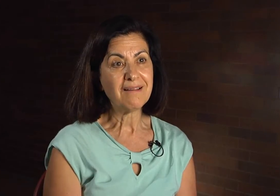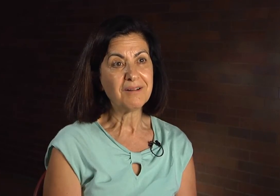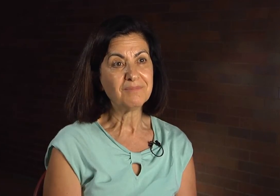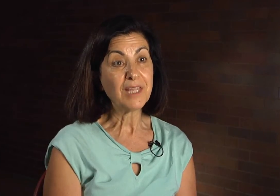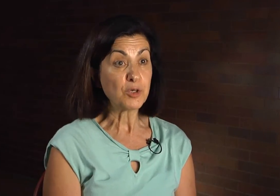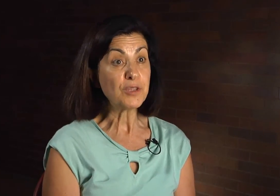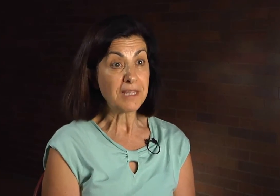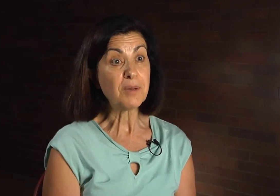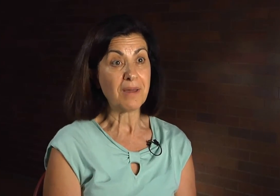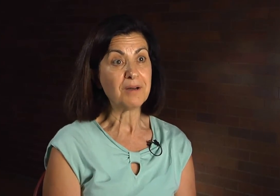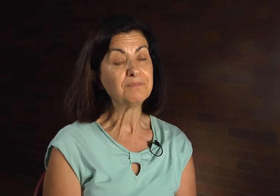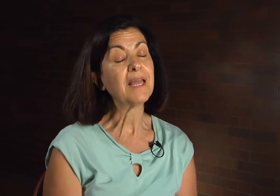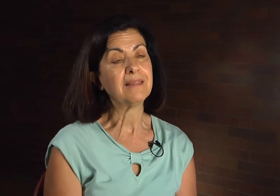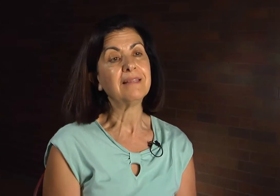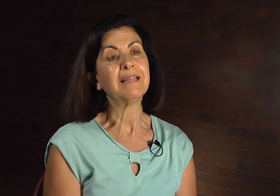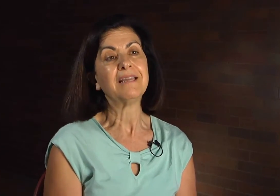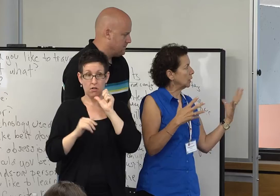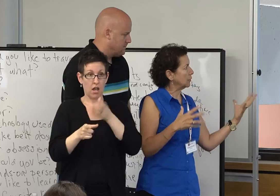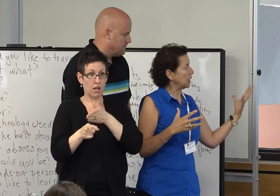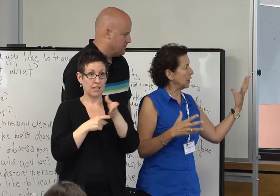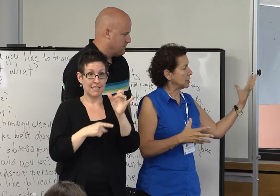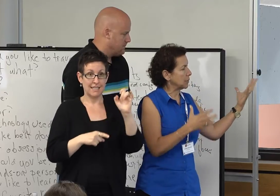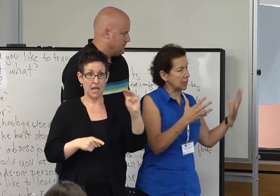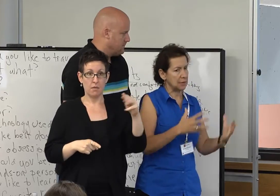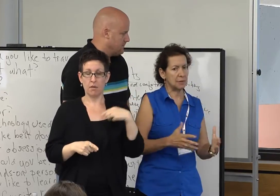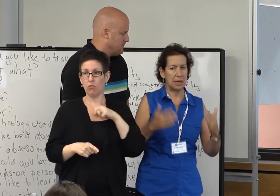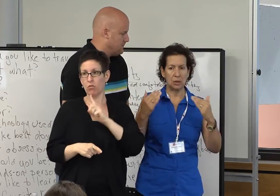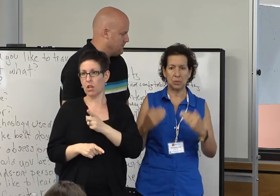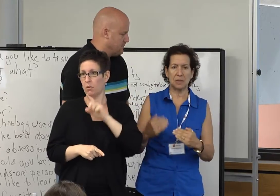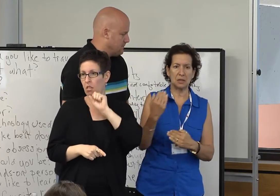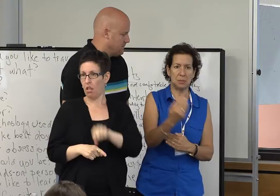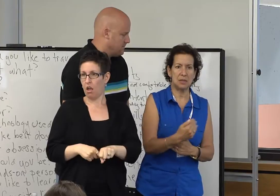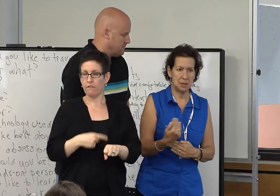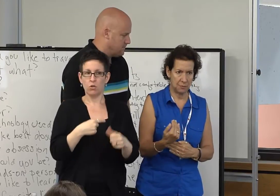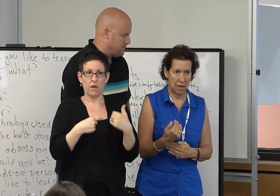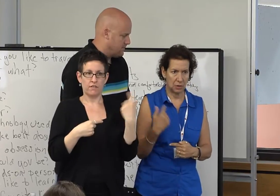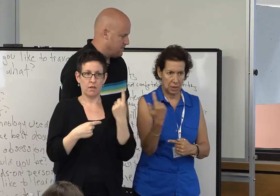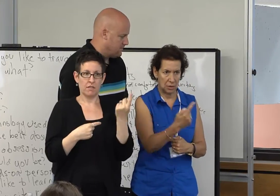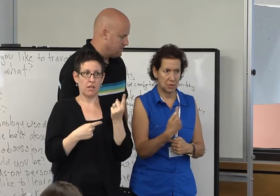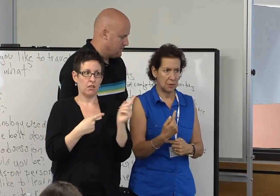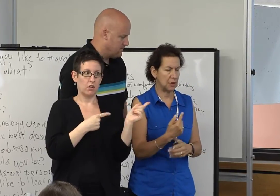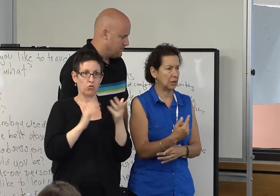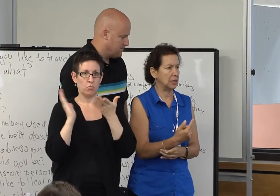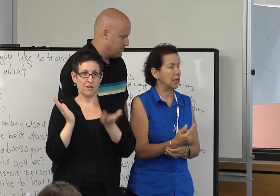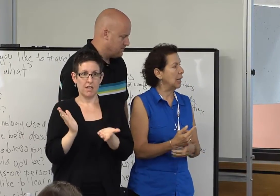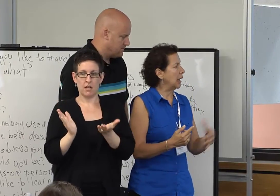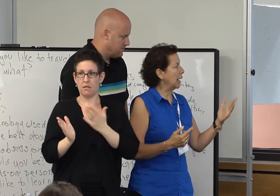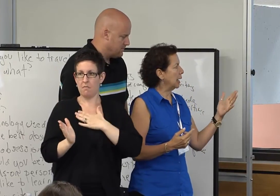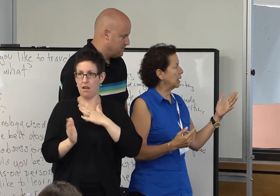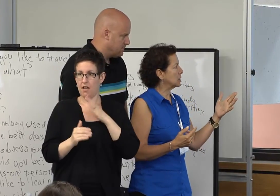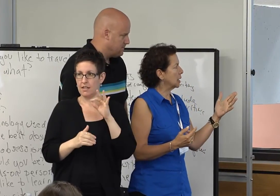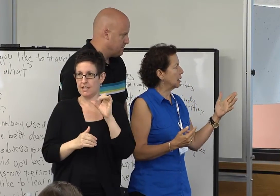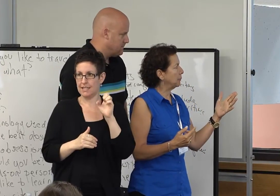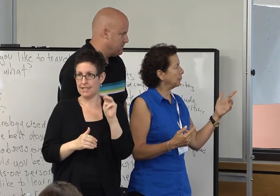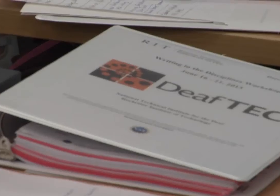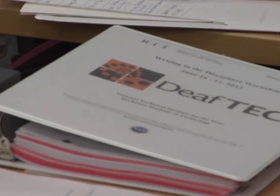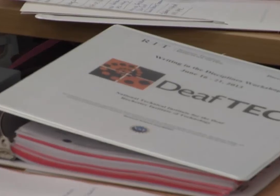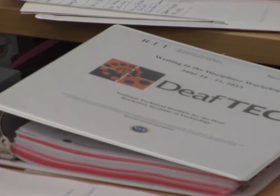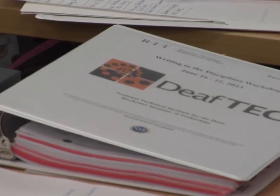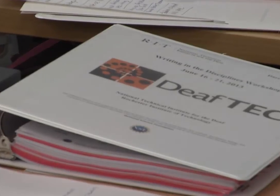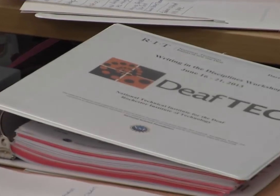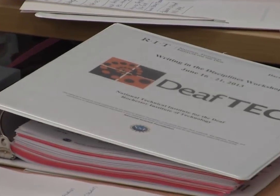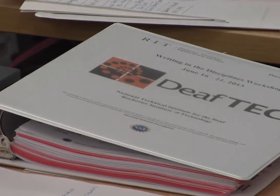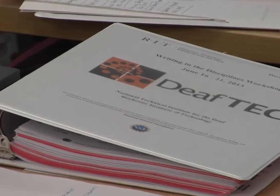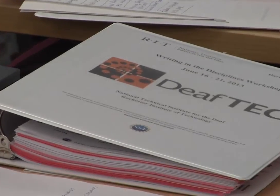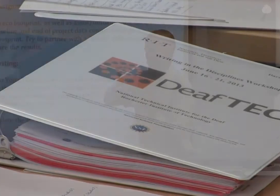they could think about, and then they revised their work. Like this that I could present to my STEM faculty, other STEM faculty. Anything that we do